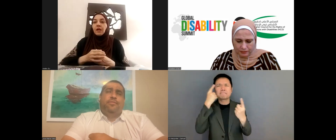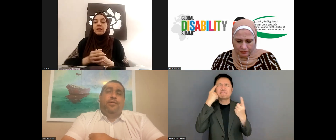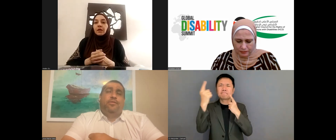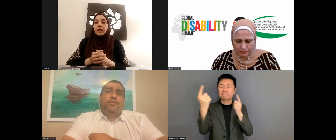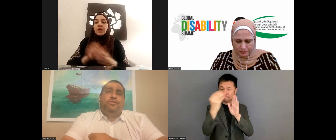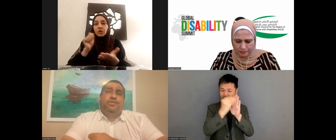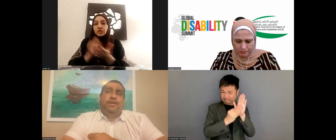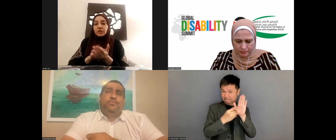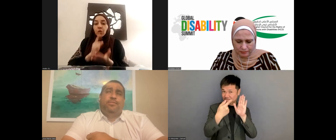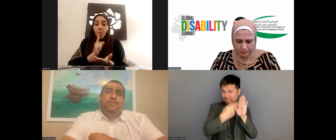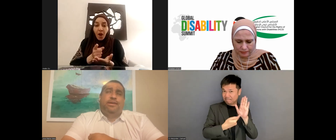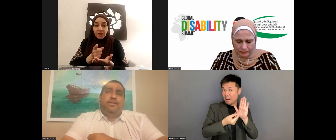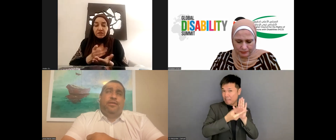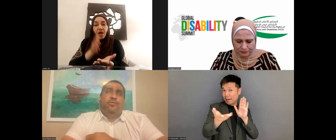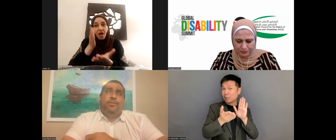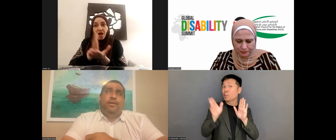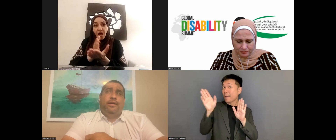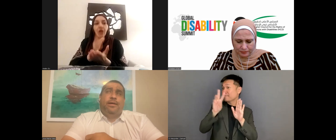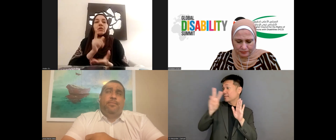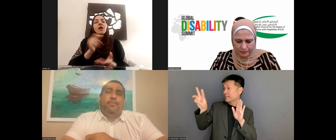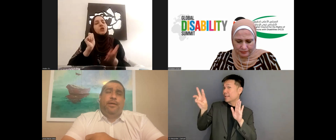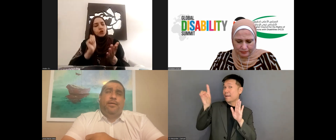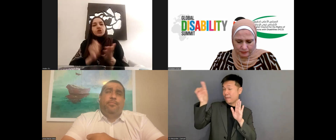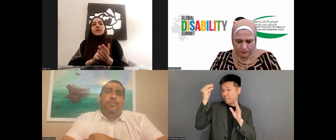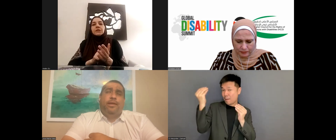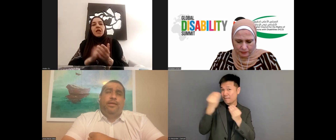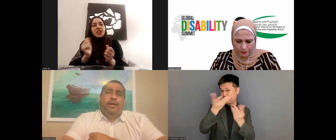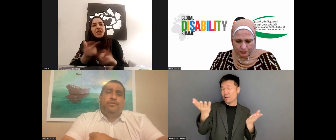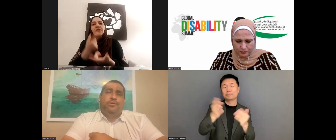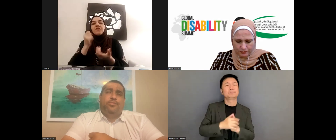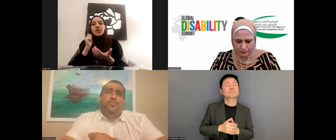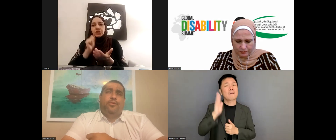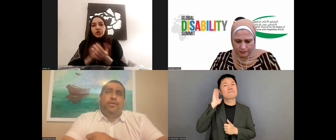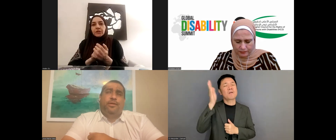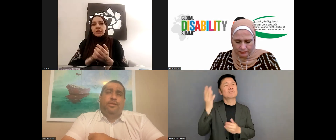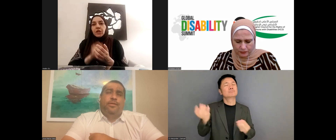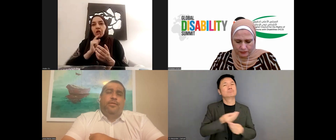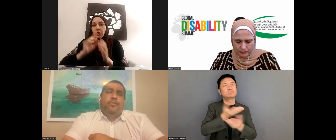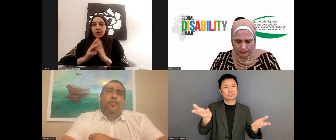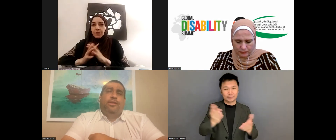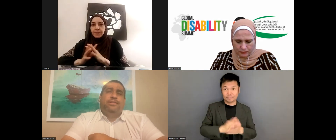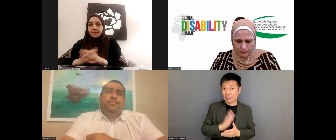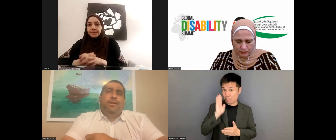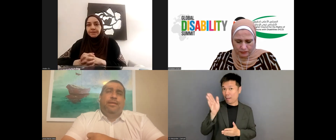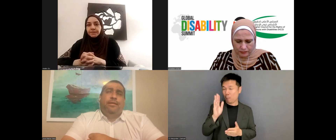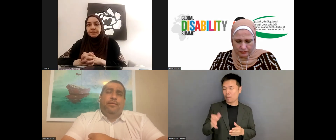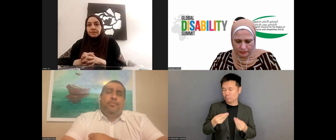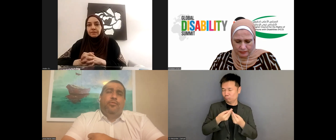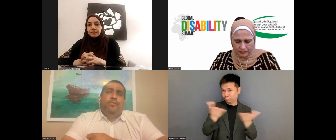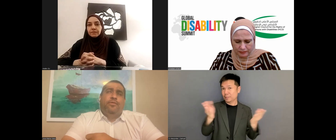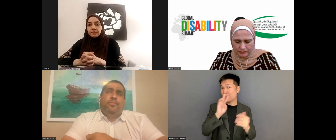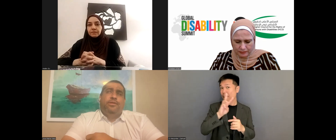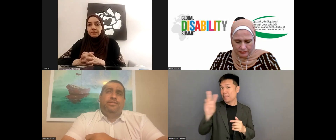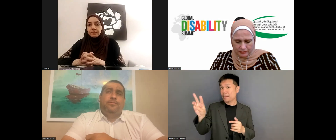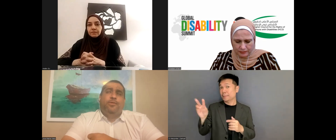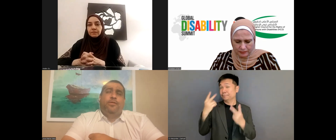can be found on the GDS website and will become public as we move forward. What does it mean,